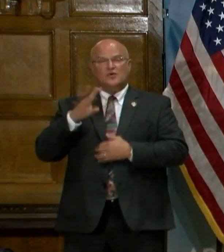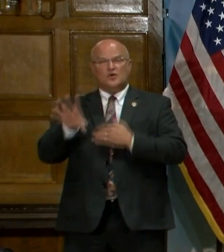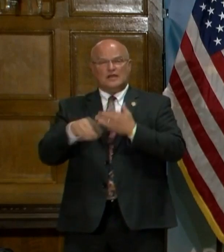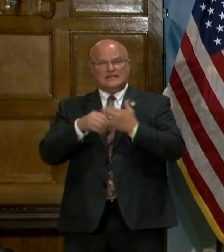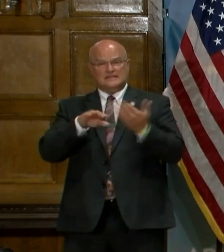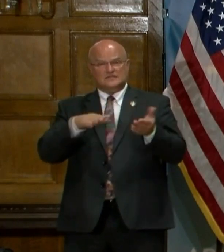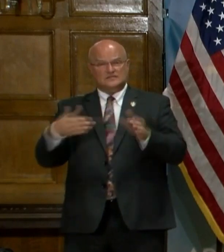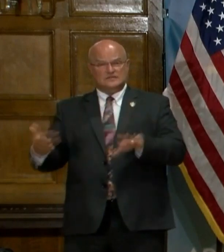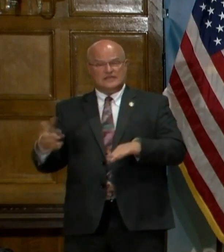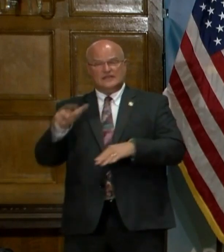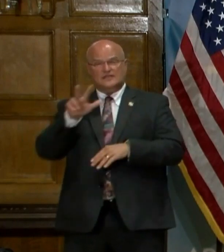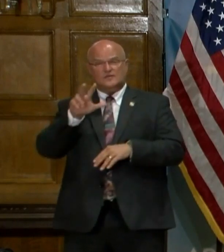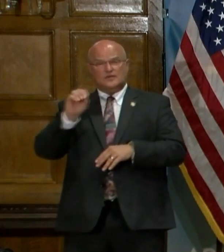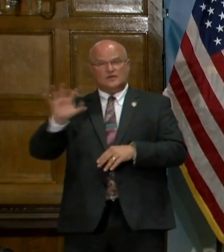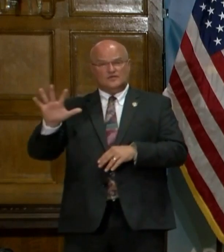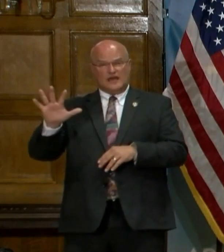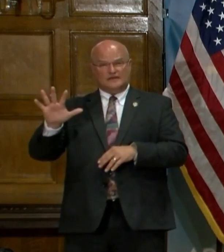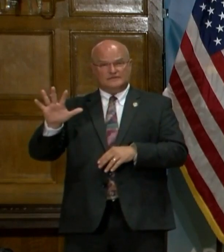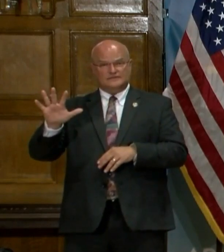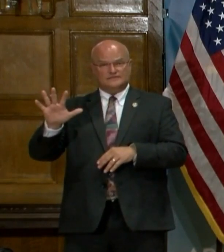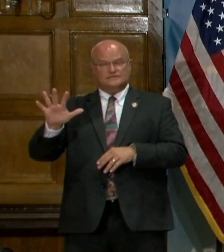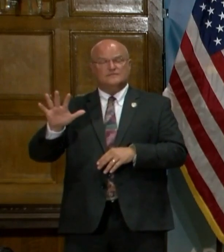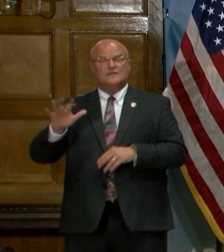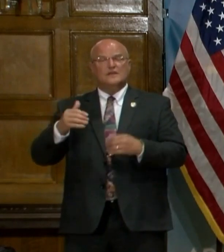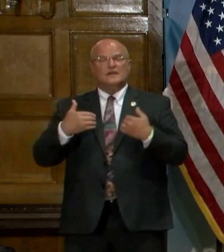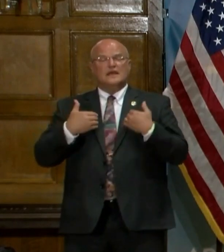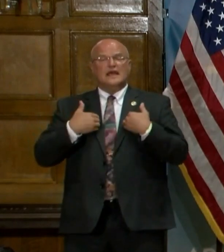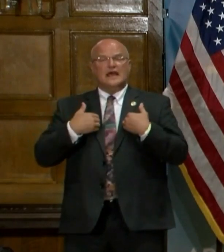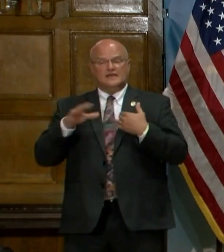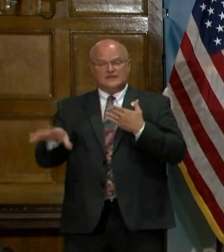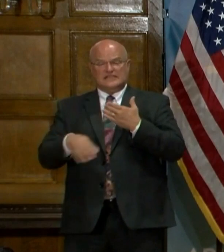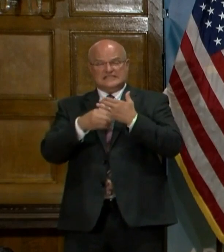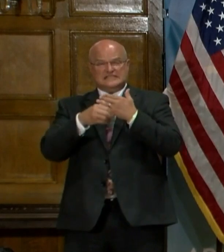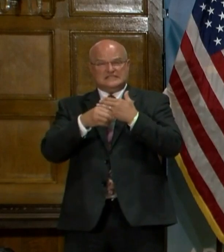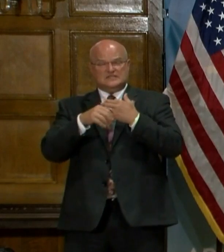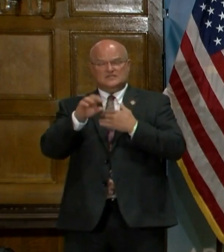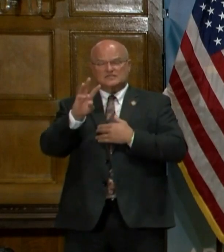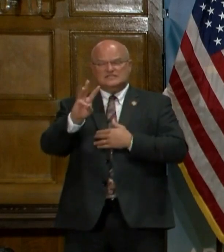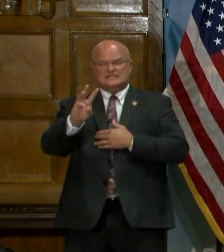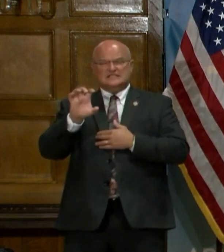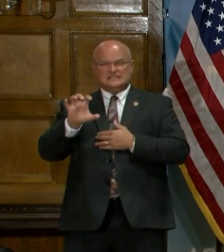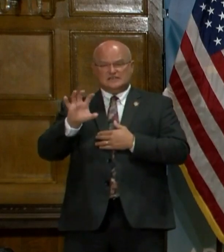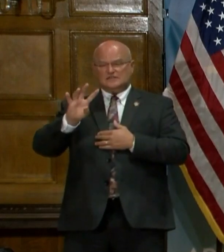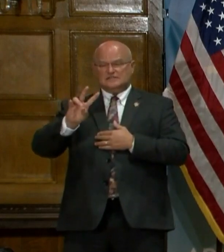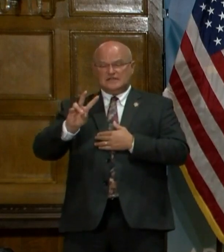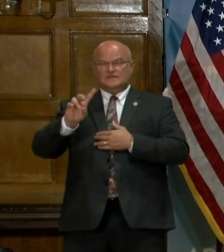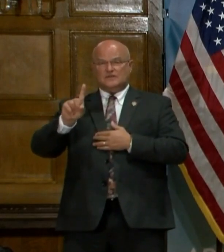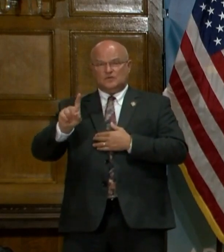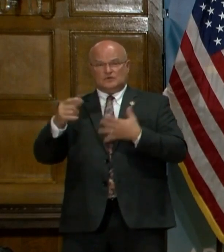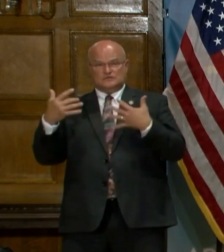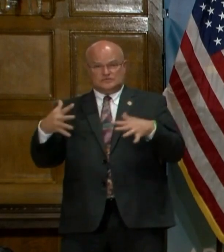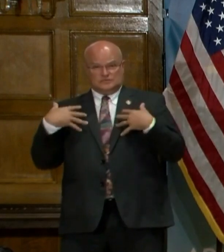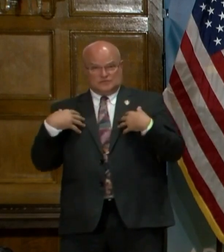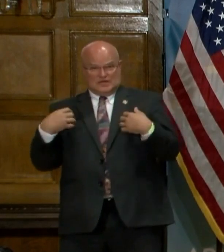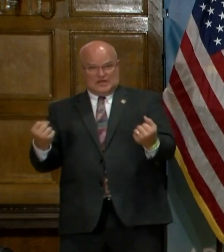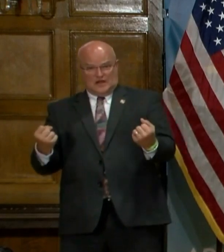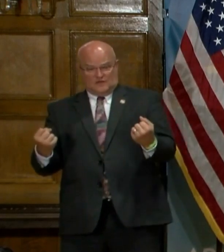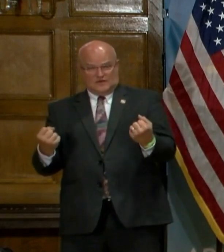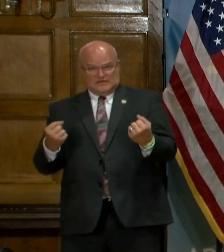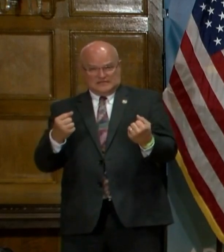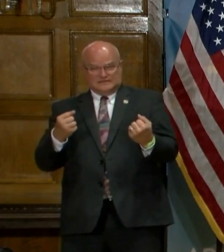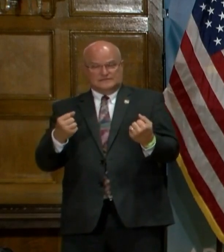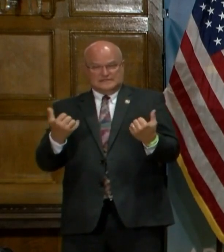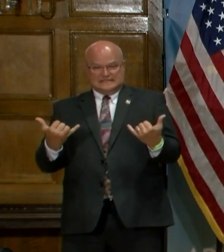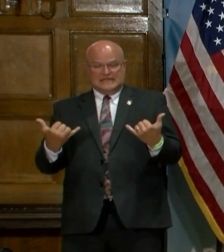so we're at 305. We have an additional 671 recovered patients